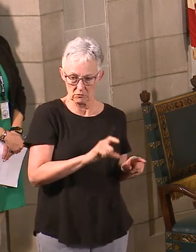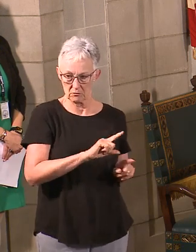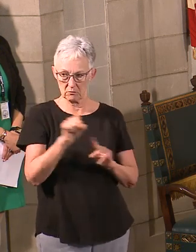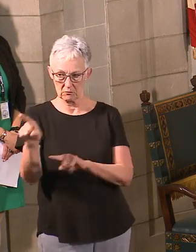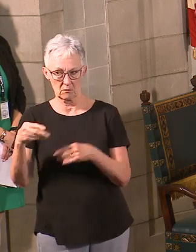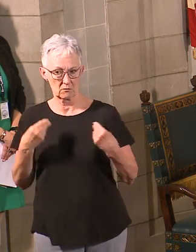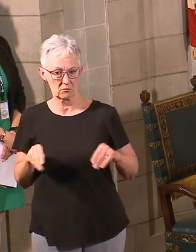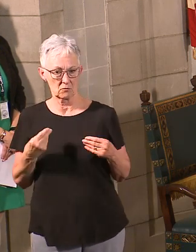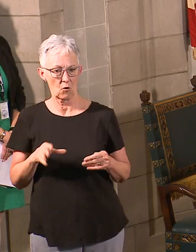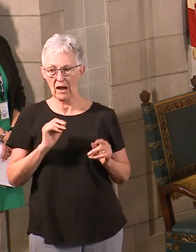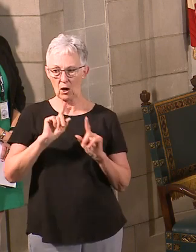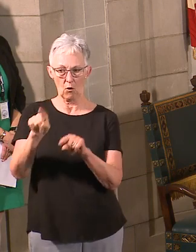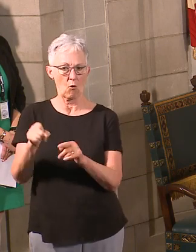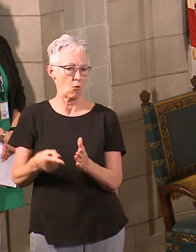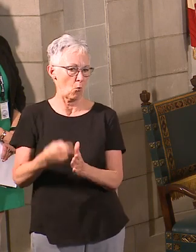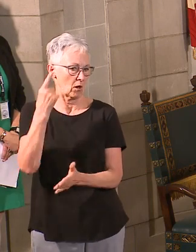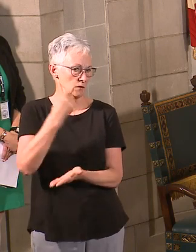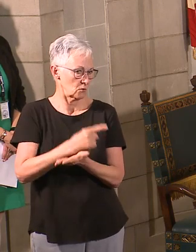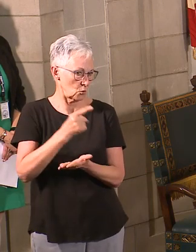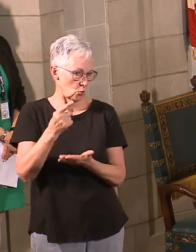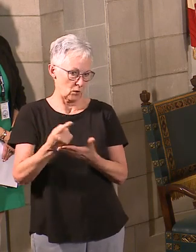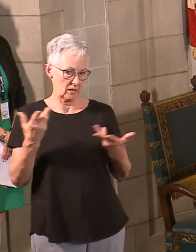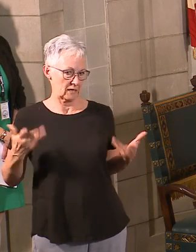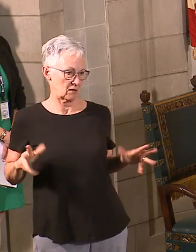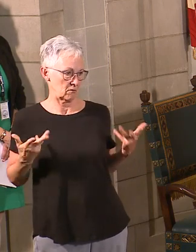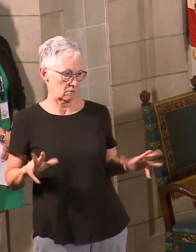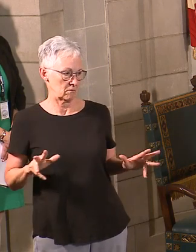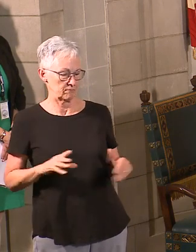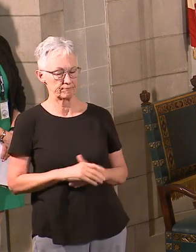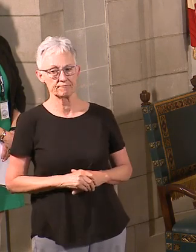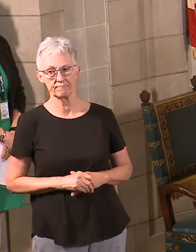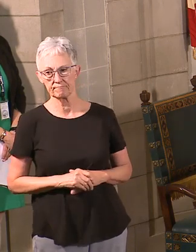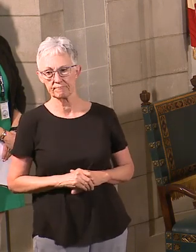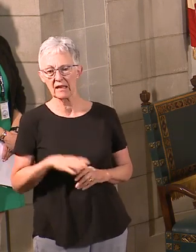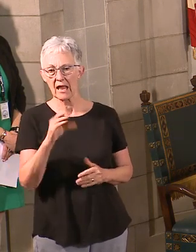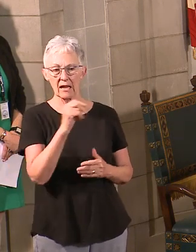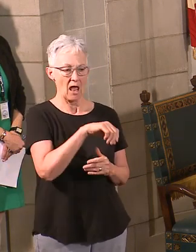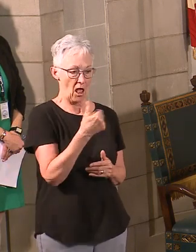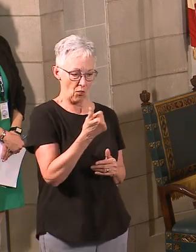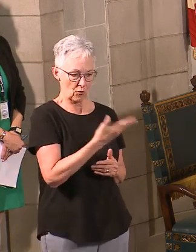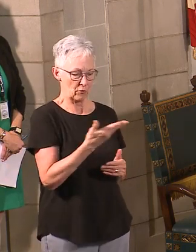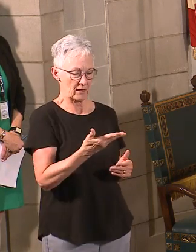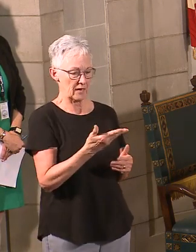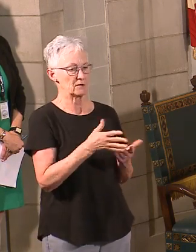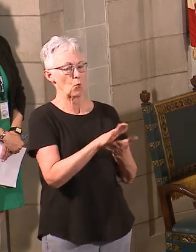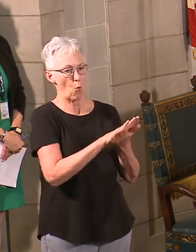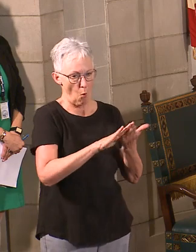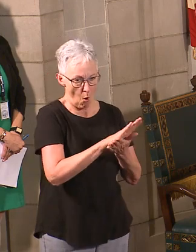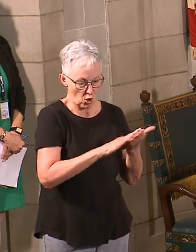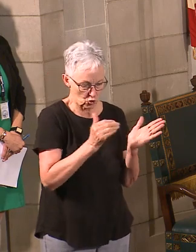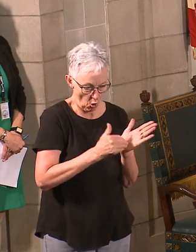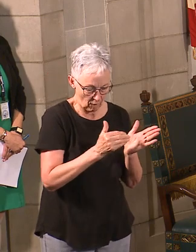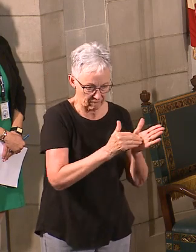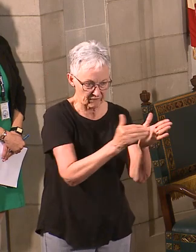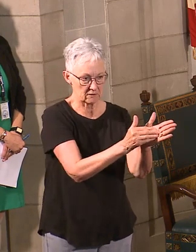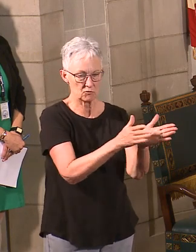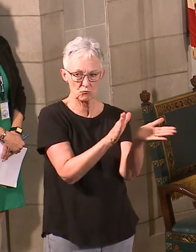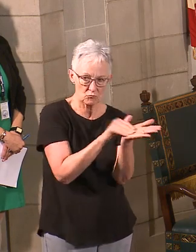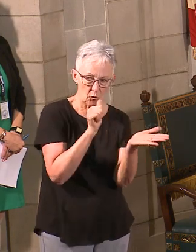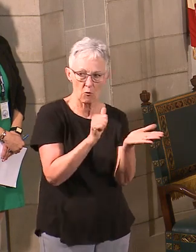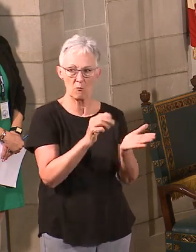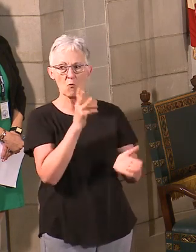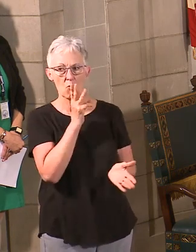of slowing the spread of virus here in our state. And then, of course, there's all the other personal hygiene things, washing your hands often with soap and water for 20 seconds